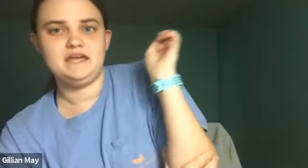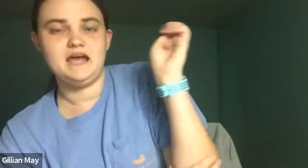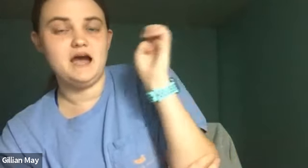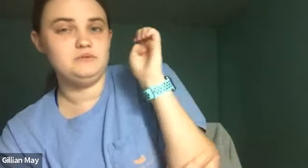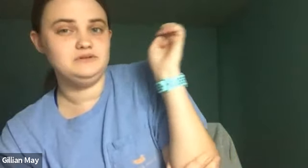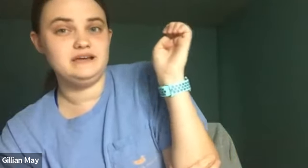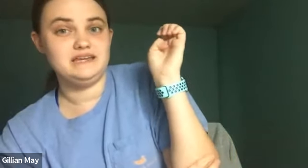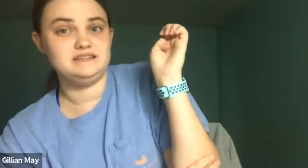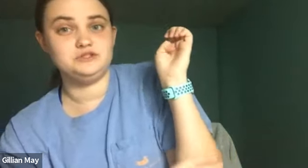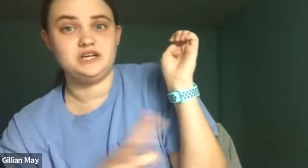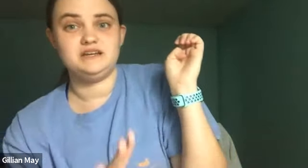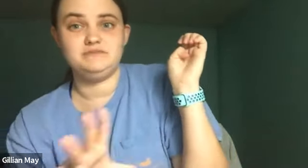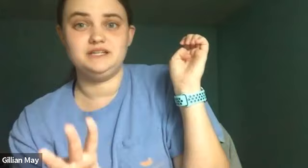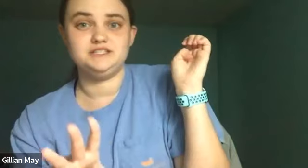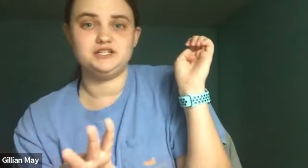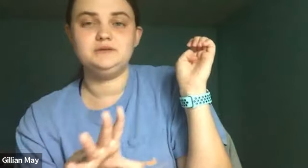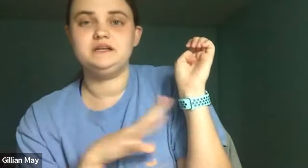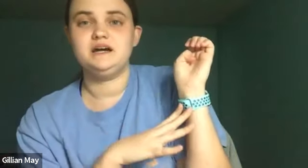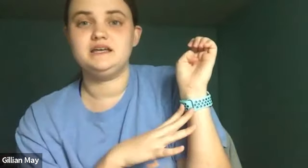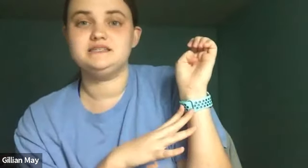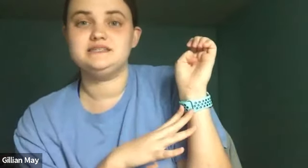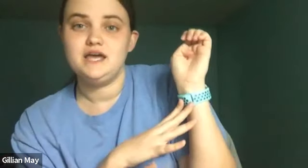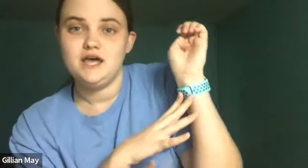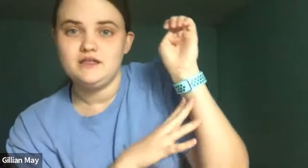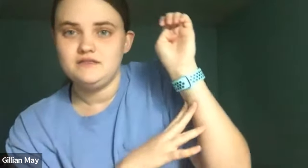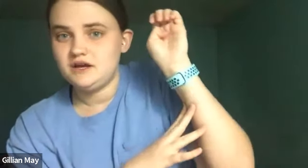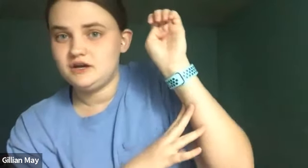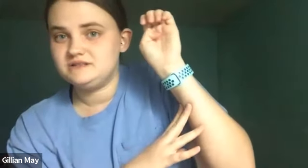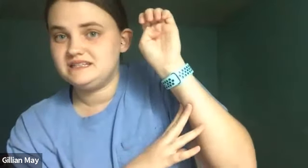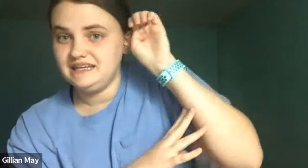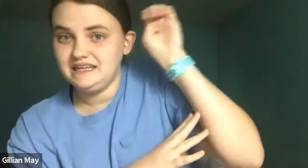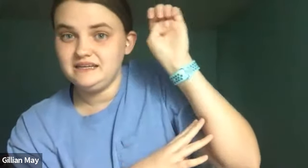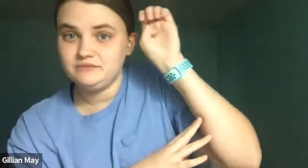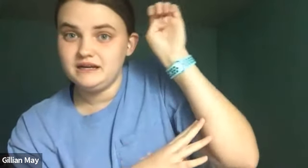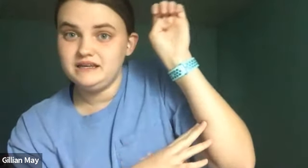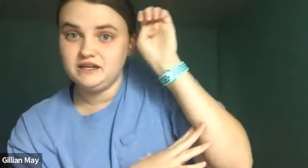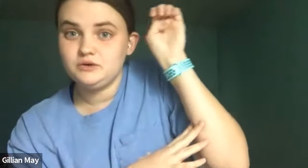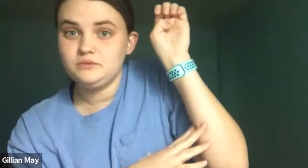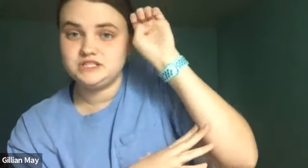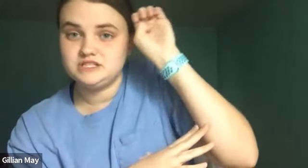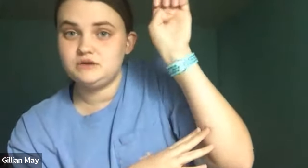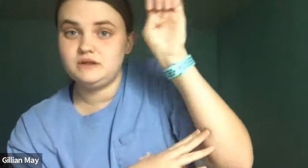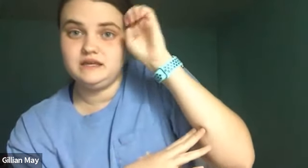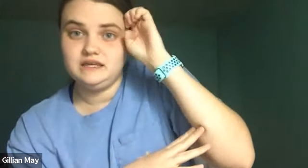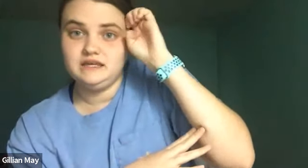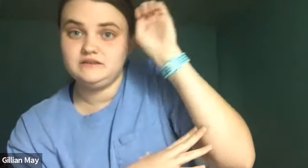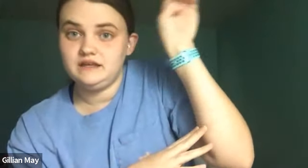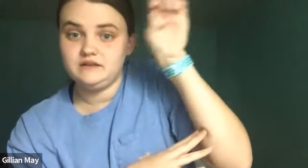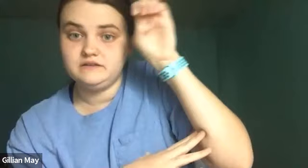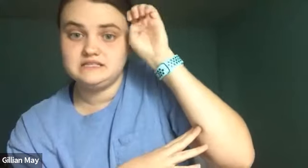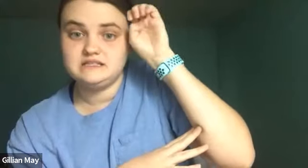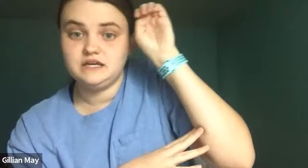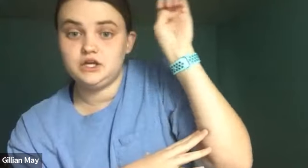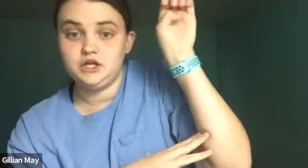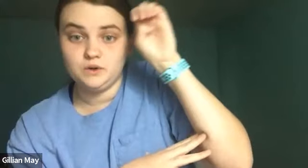And I will again double check and make sure, because there's E right here, which is so like this is like